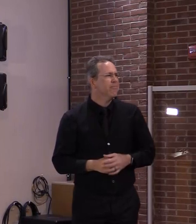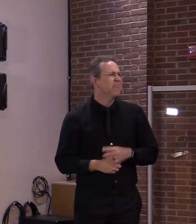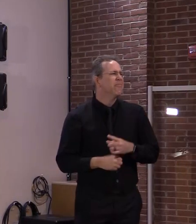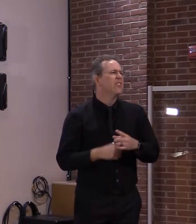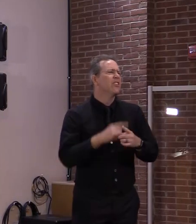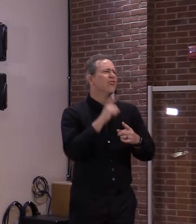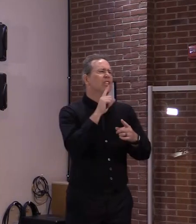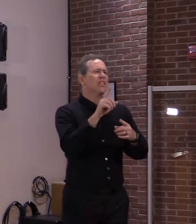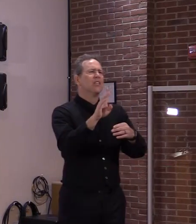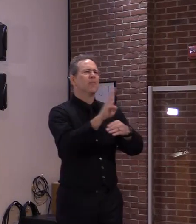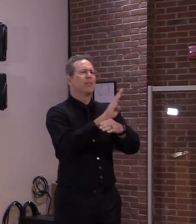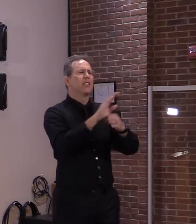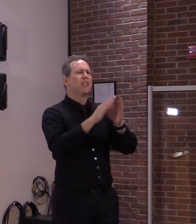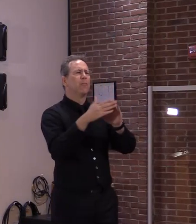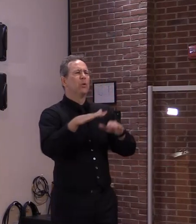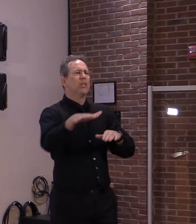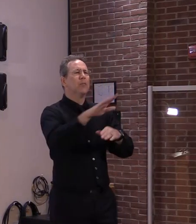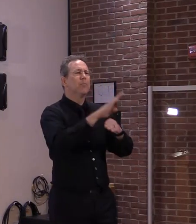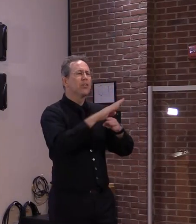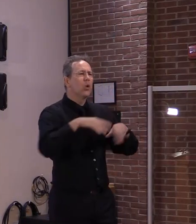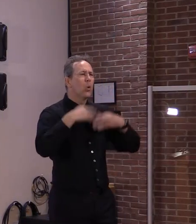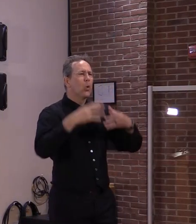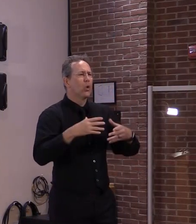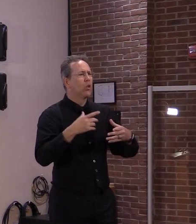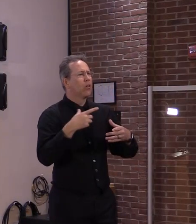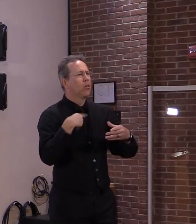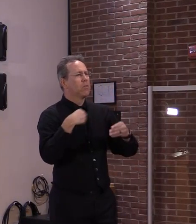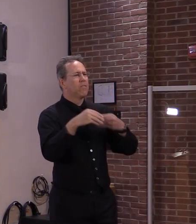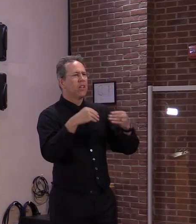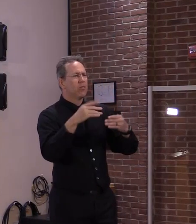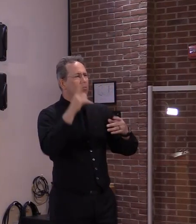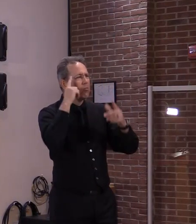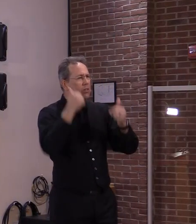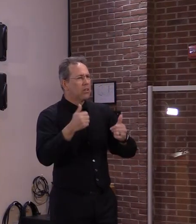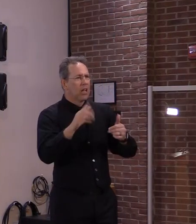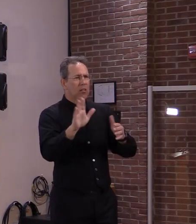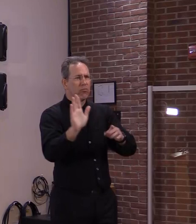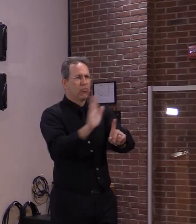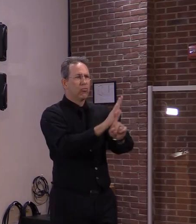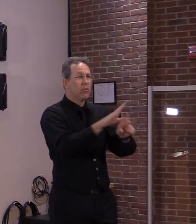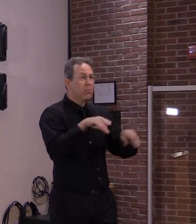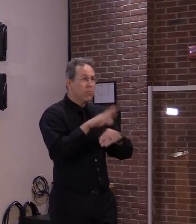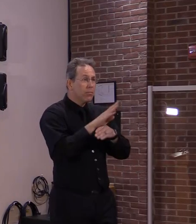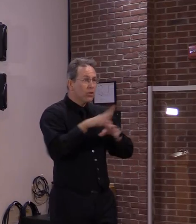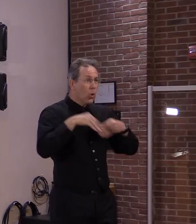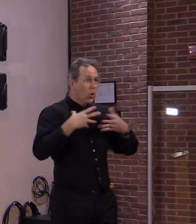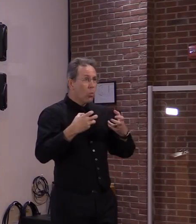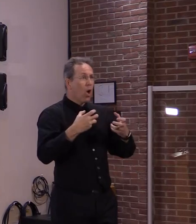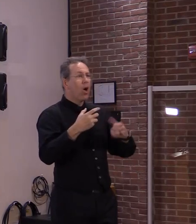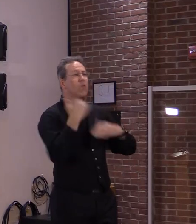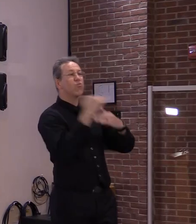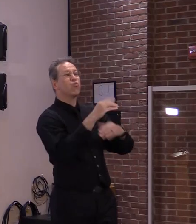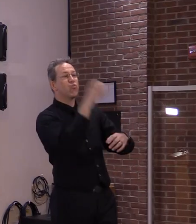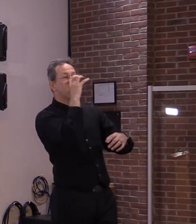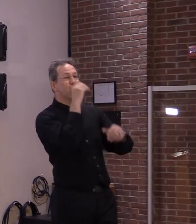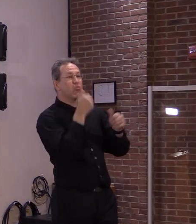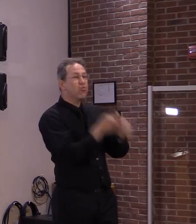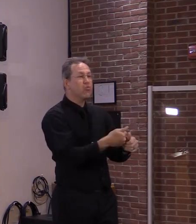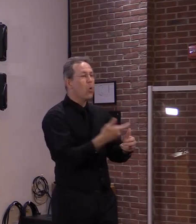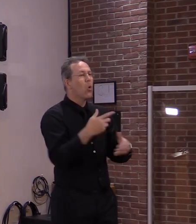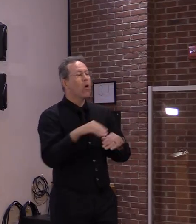terms of what decisions they might make about vaccination of their customer base